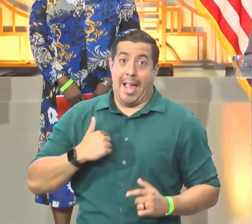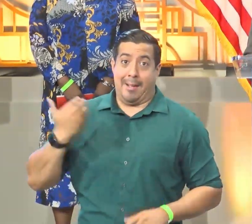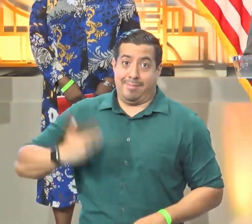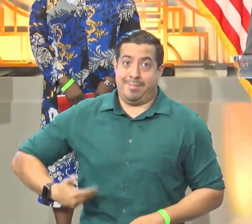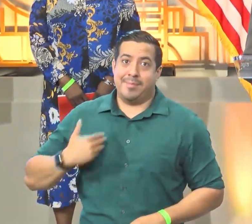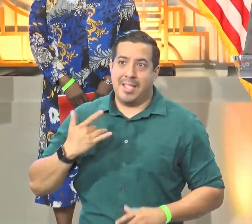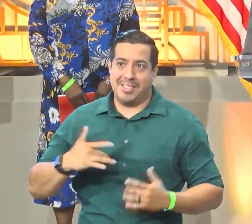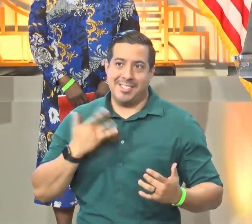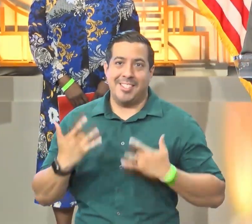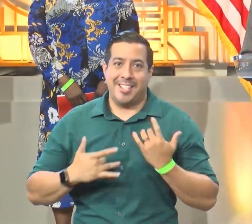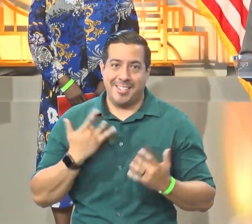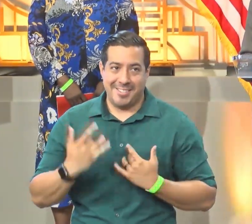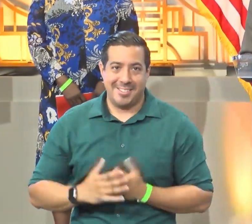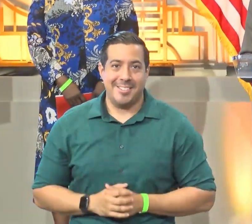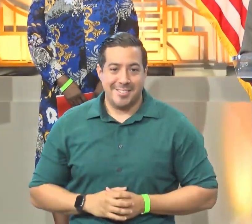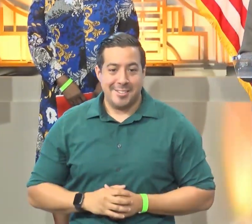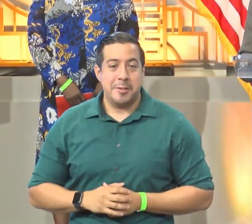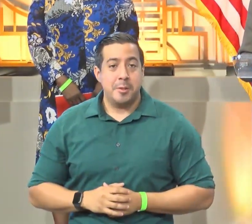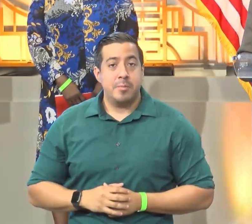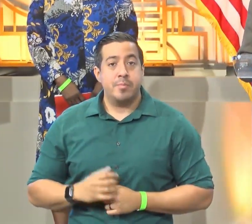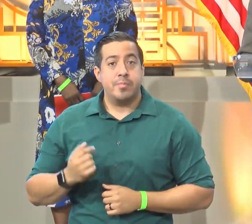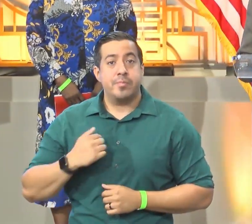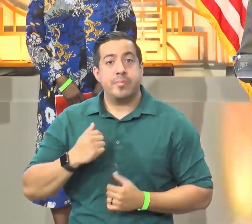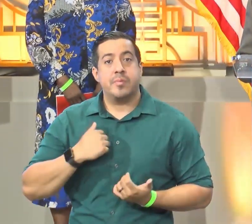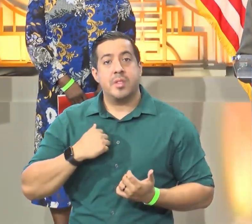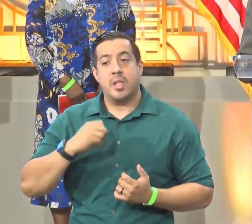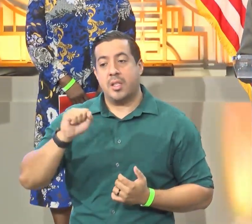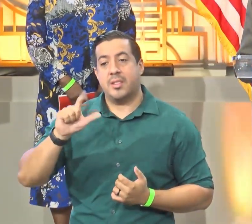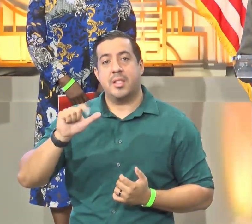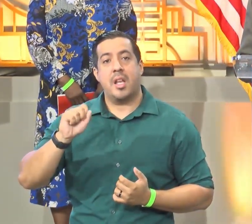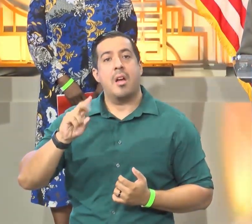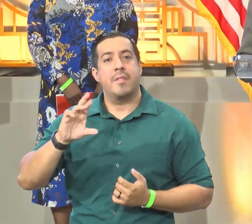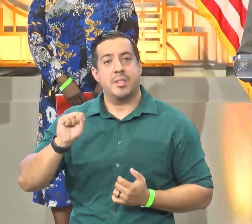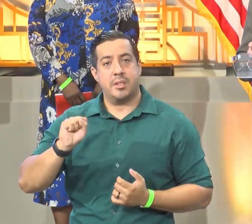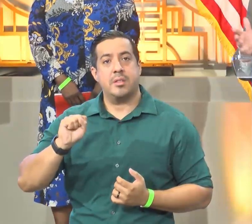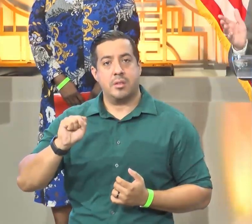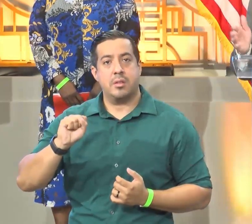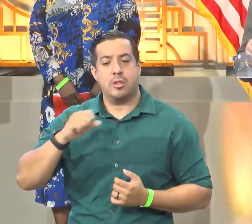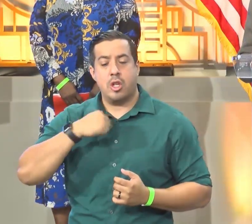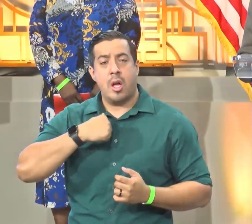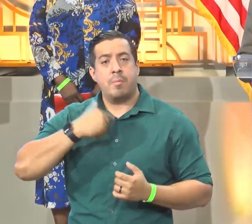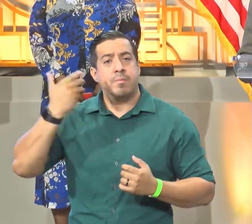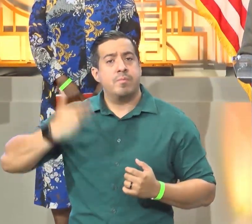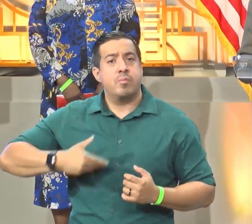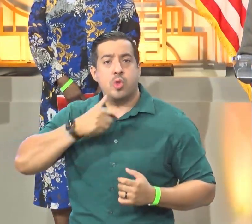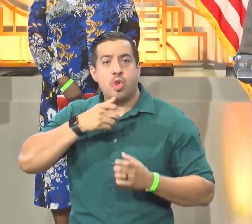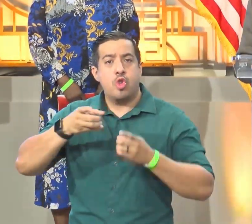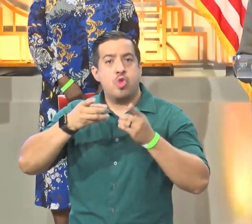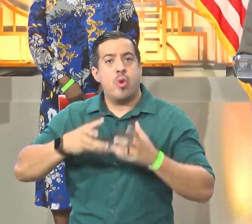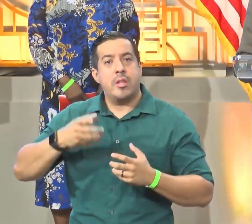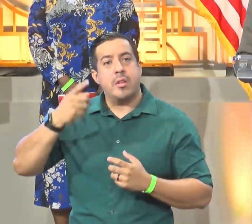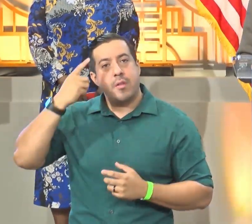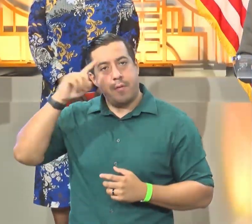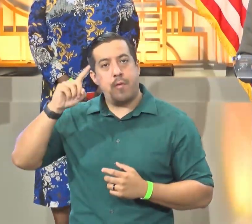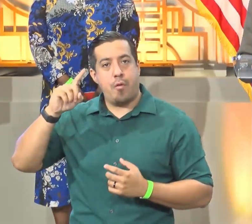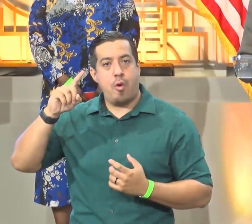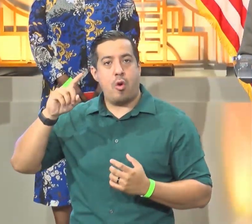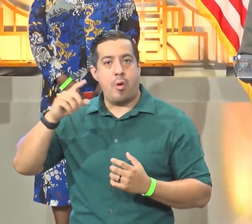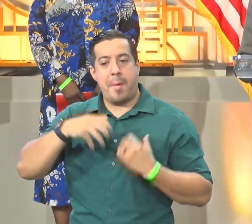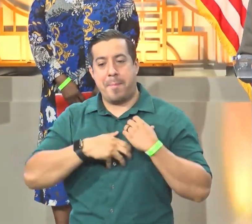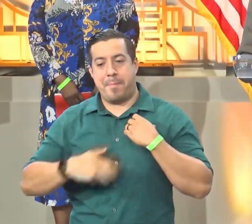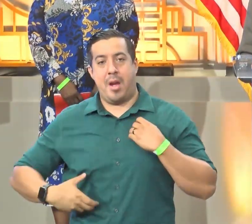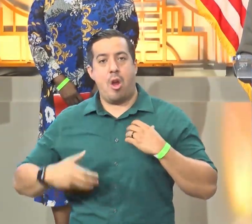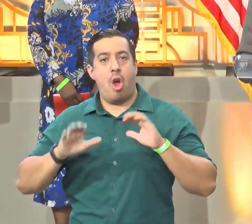excited. I am Federico Salas Isnardi, the Director of the Mayor's Office for Adult Literacy, and